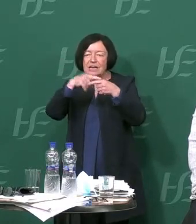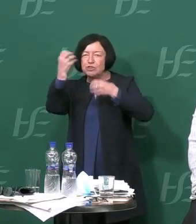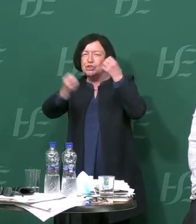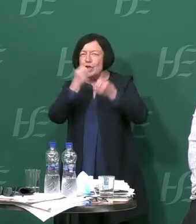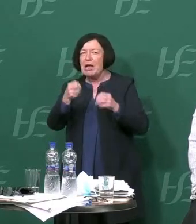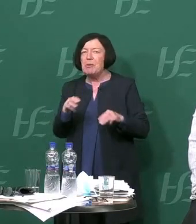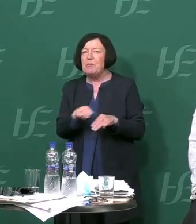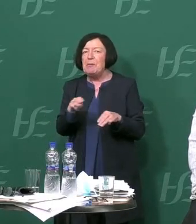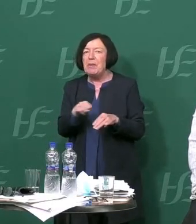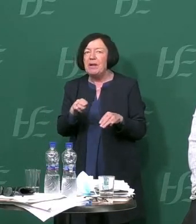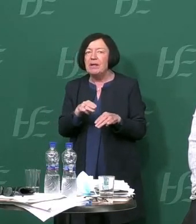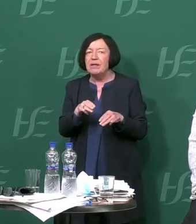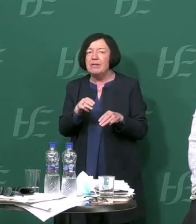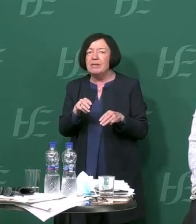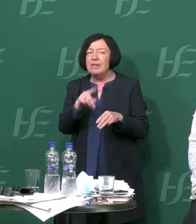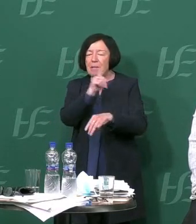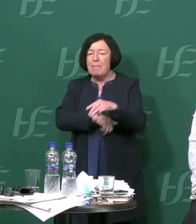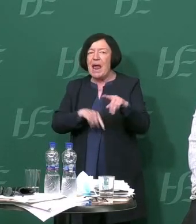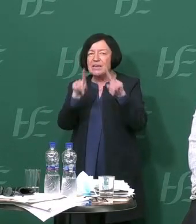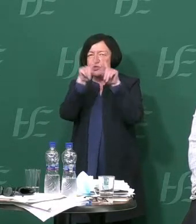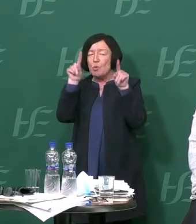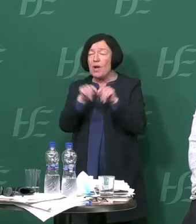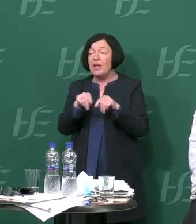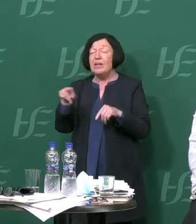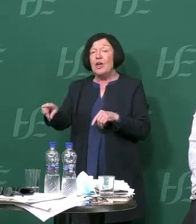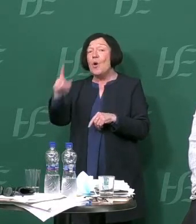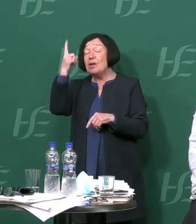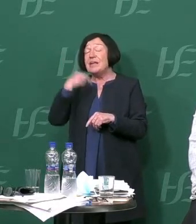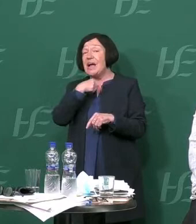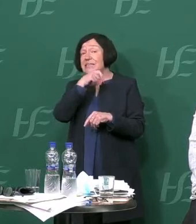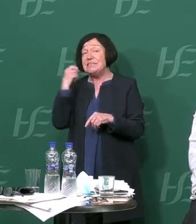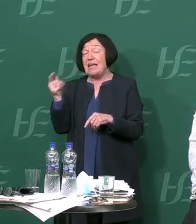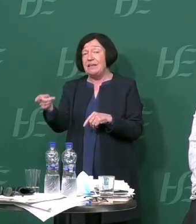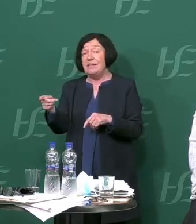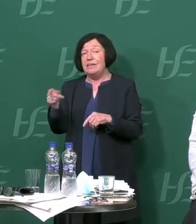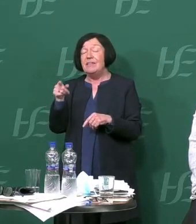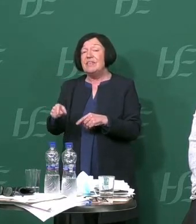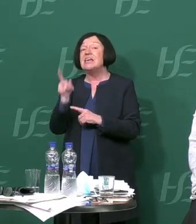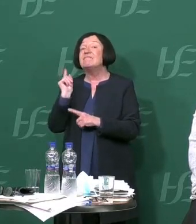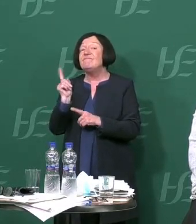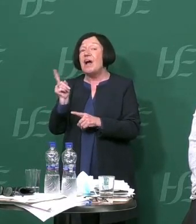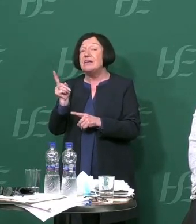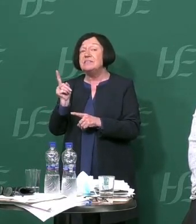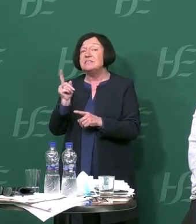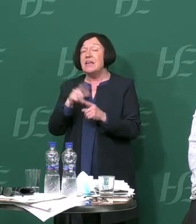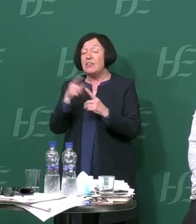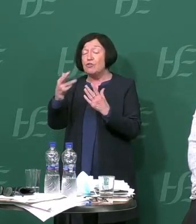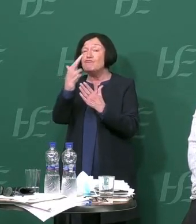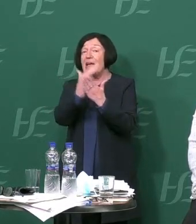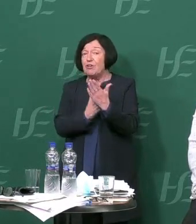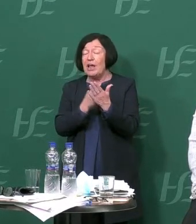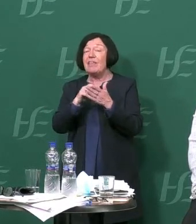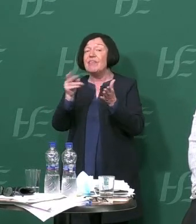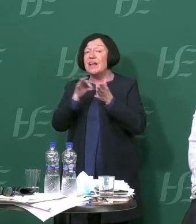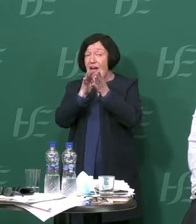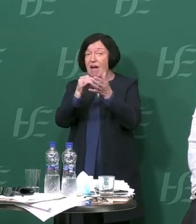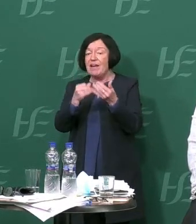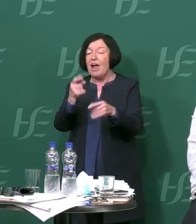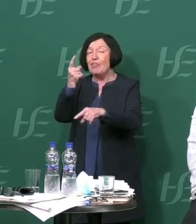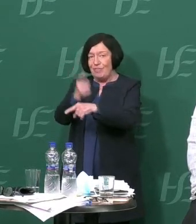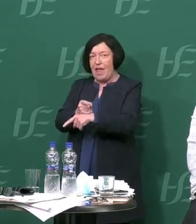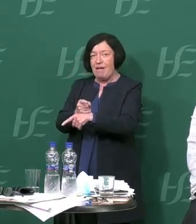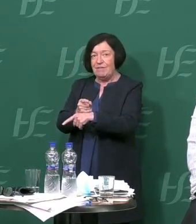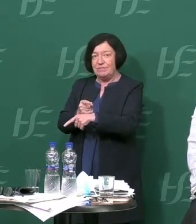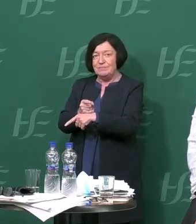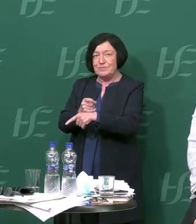checking people's black squares? Well, the only thing we'll say, look, the advice and the regulations and the guidelines are there with the